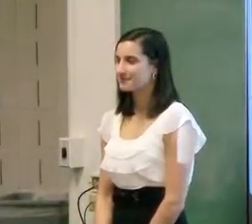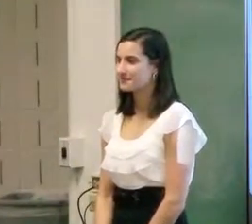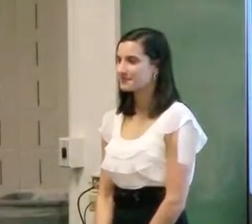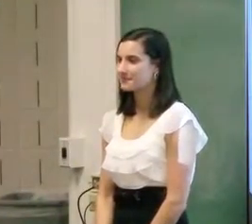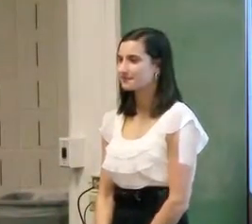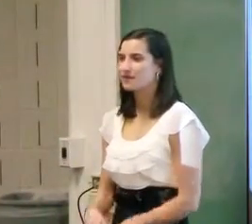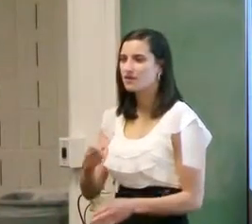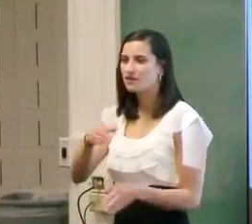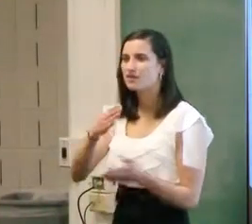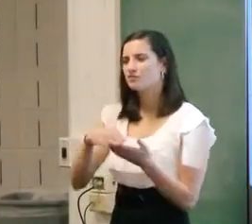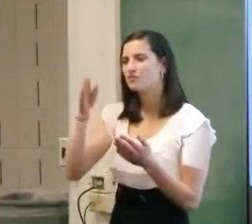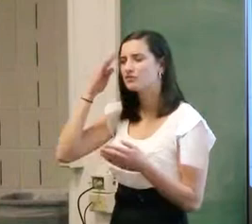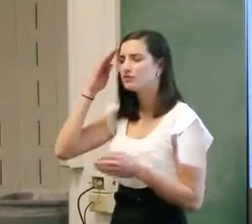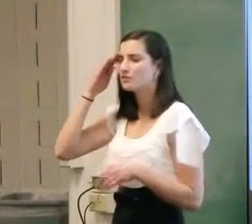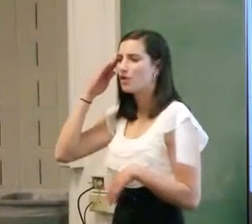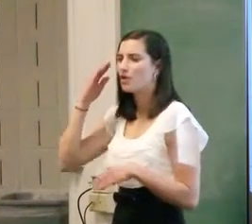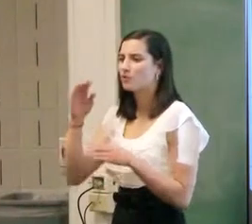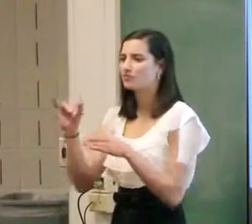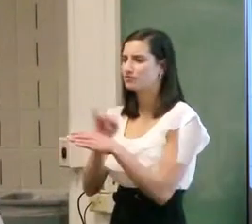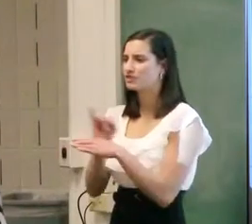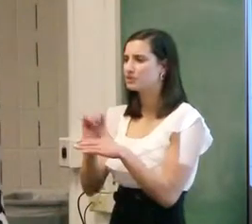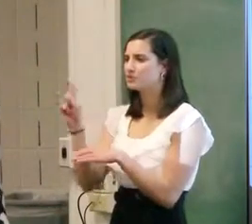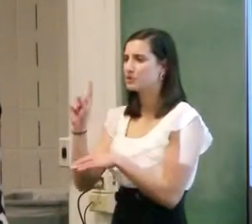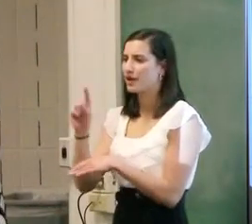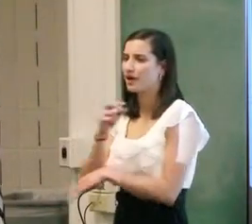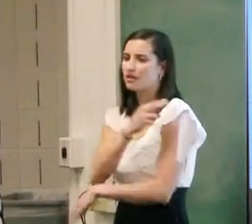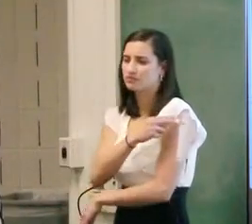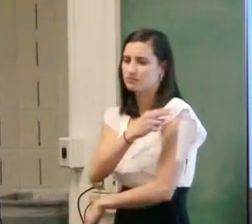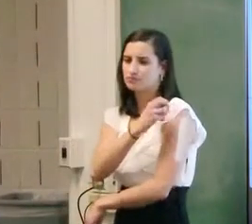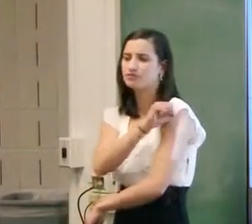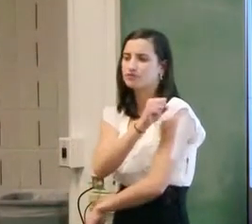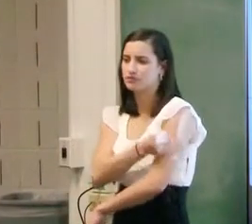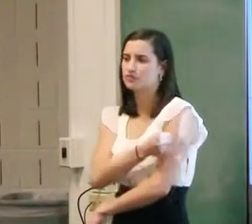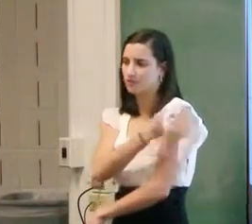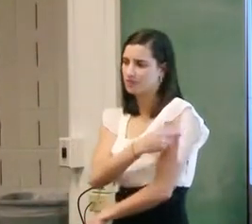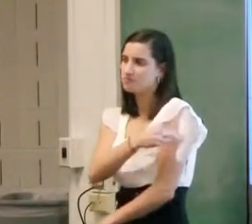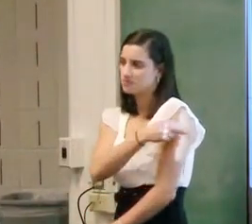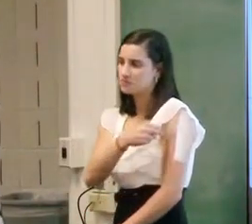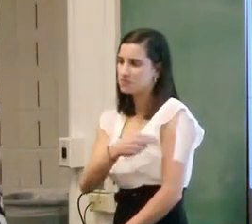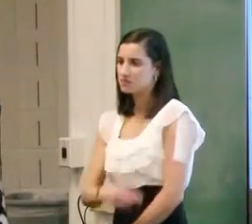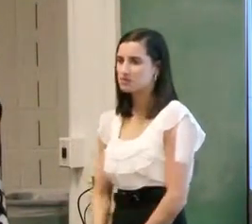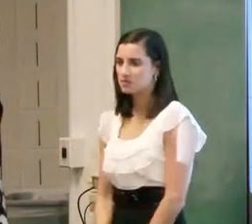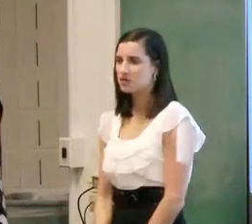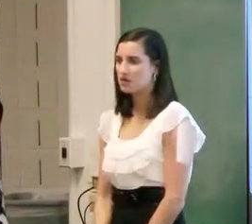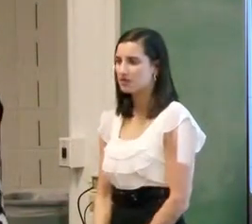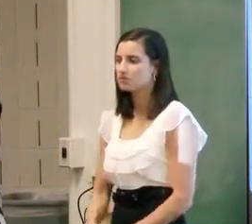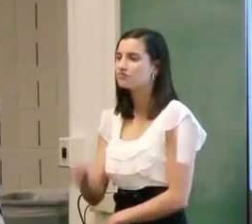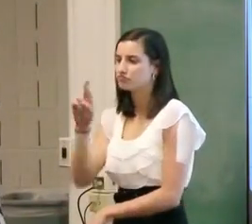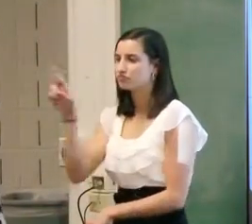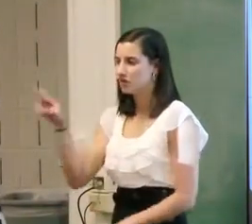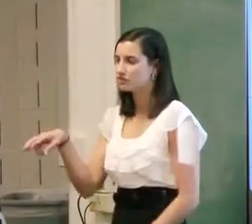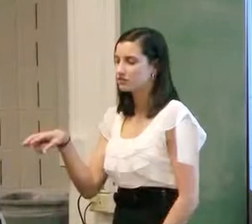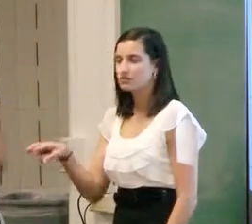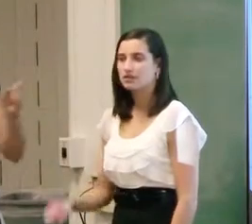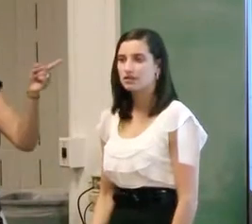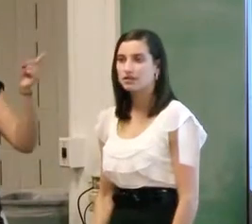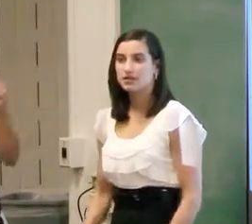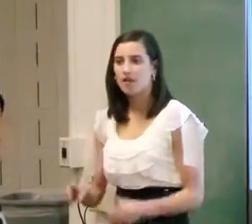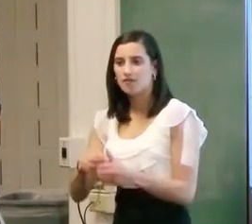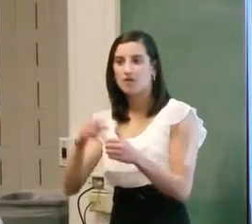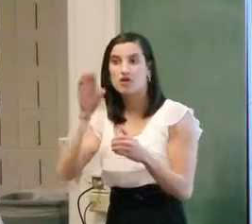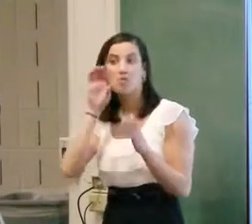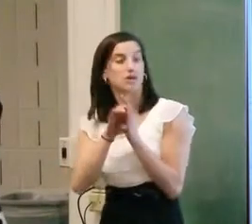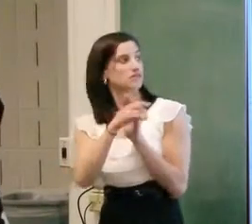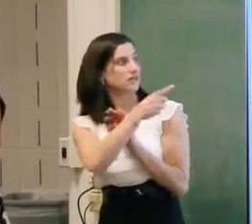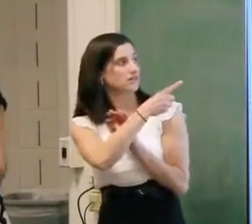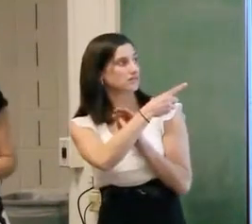Some of you may know that I did my internship at Strong Memorial Hospital, which is in Rochester. The first picture